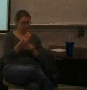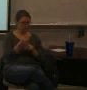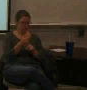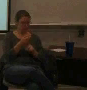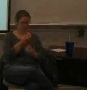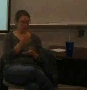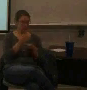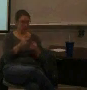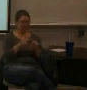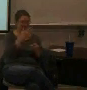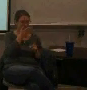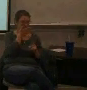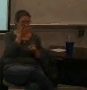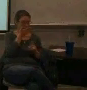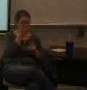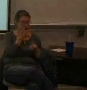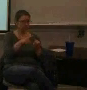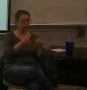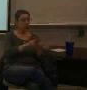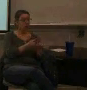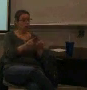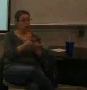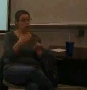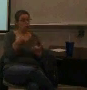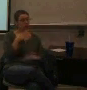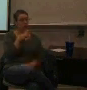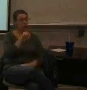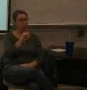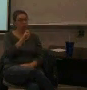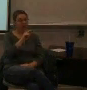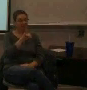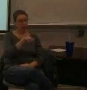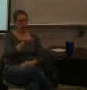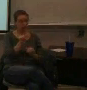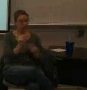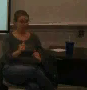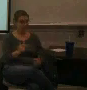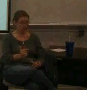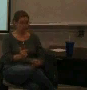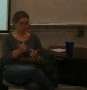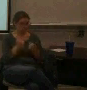different colors, but also there are bacteria that can live.